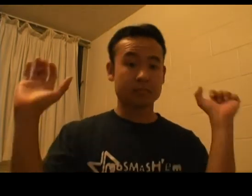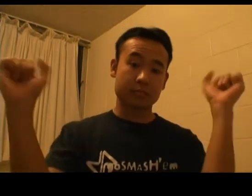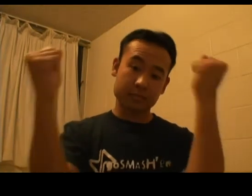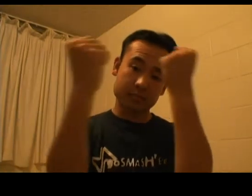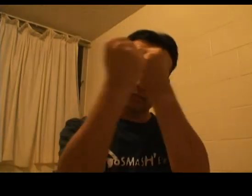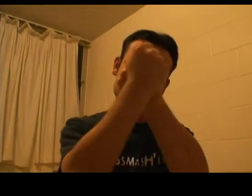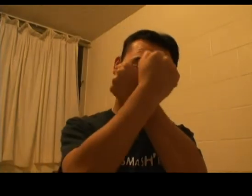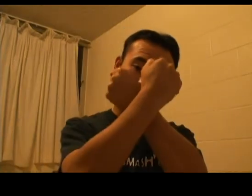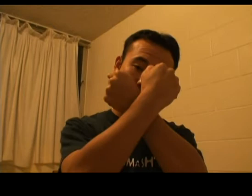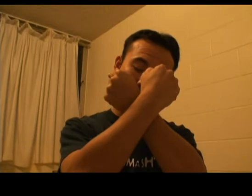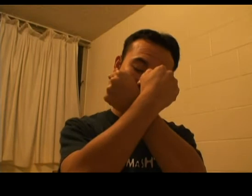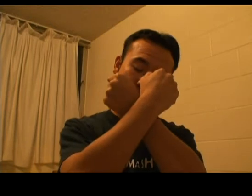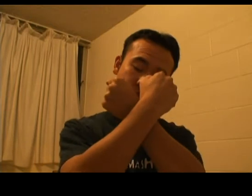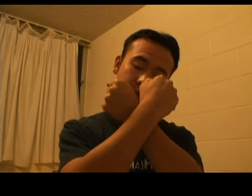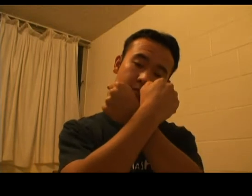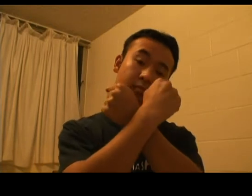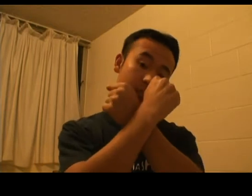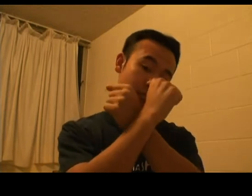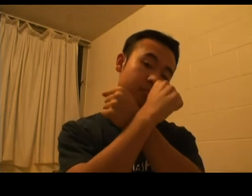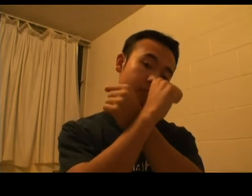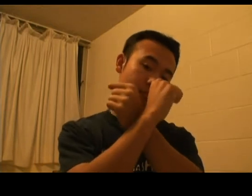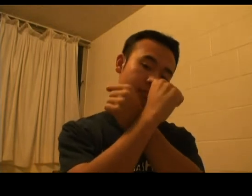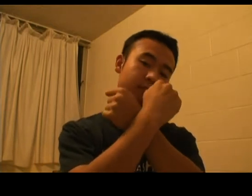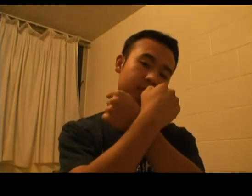do you lock yourself up in these chains?